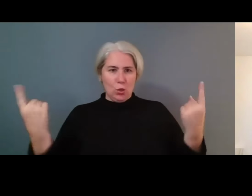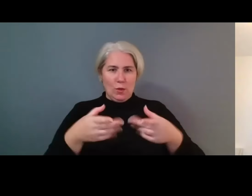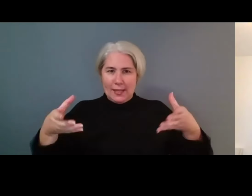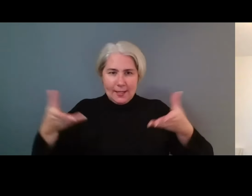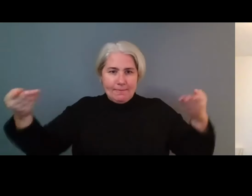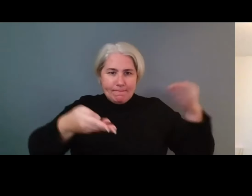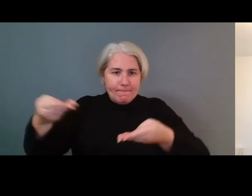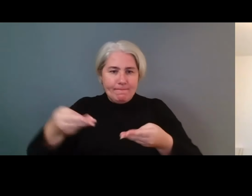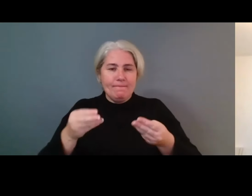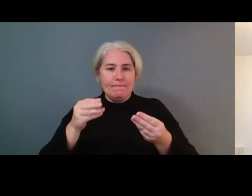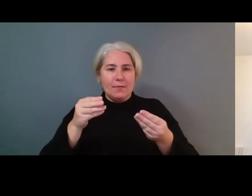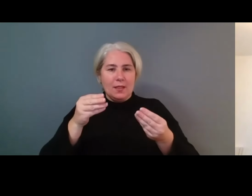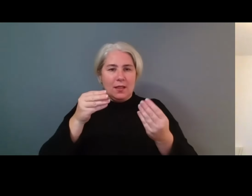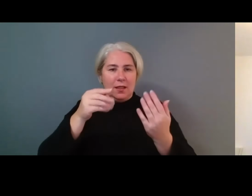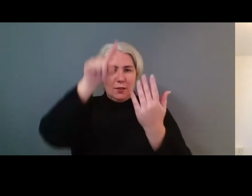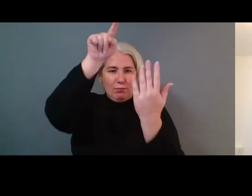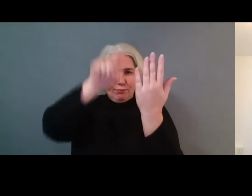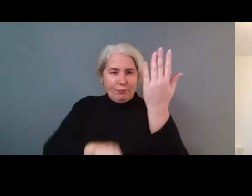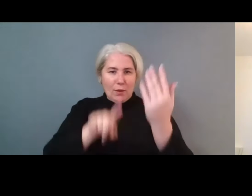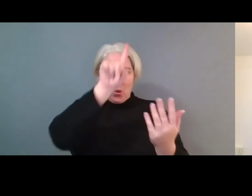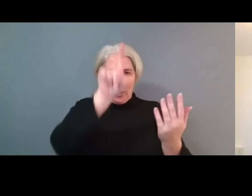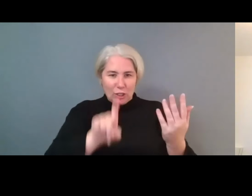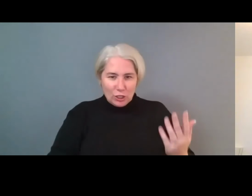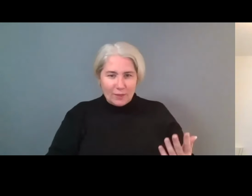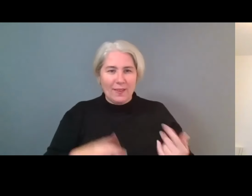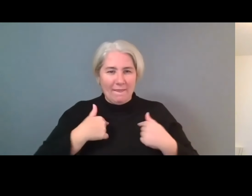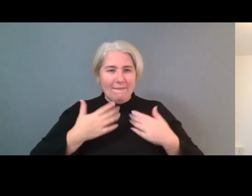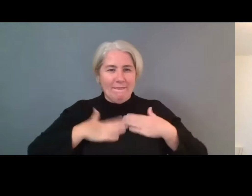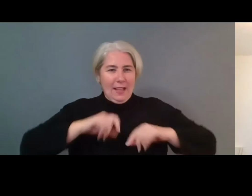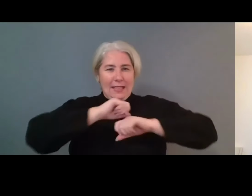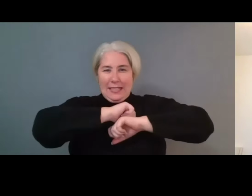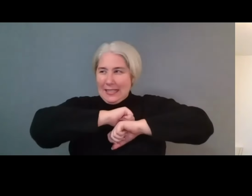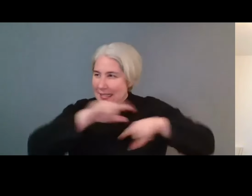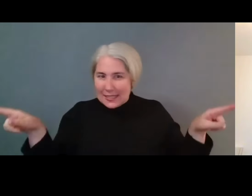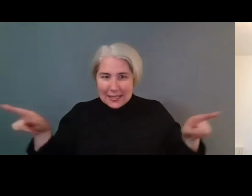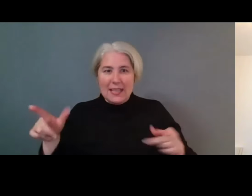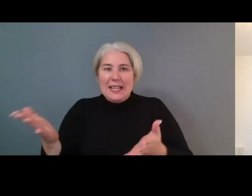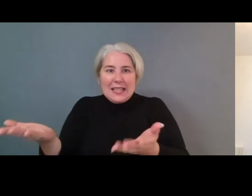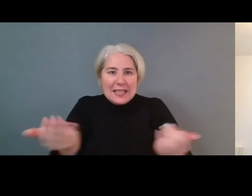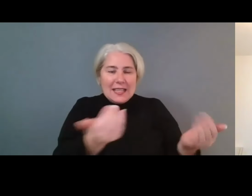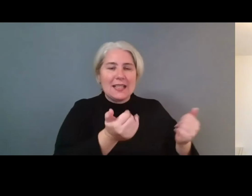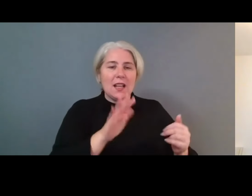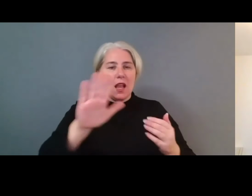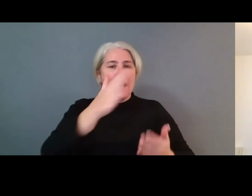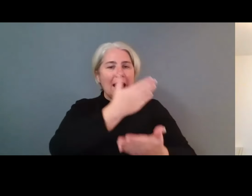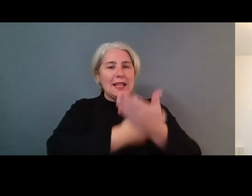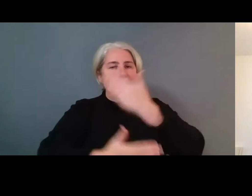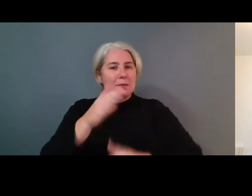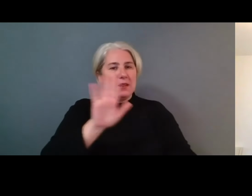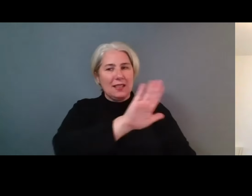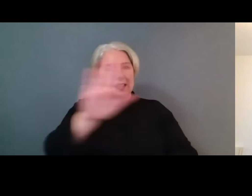to collect all the testimonies of persons with disabilities during the pandemic.